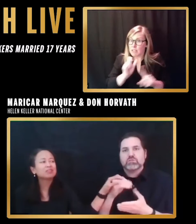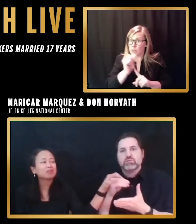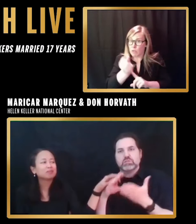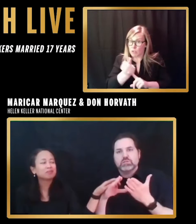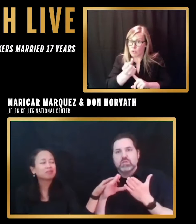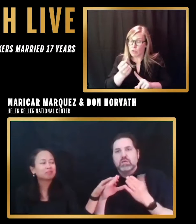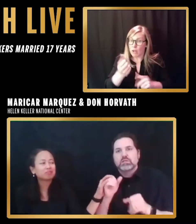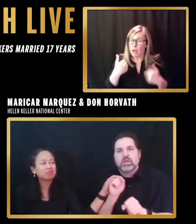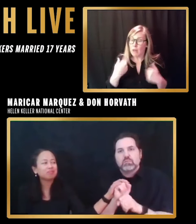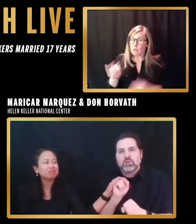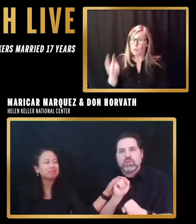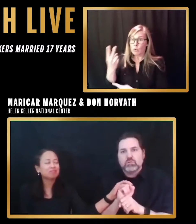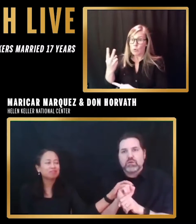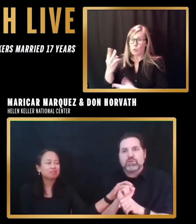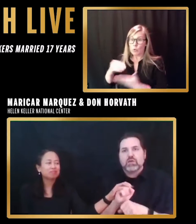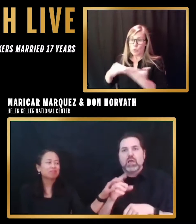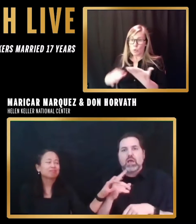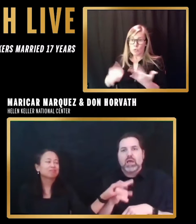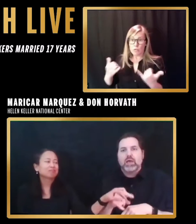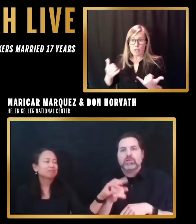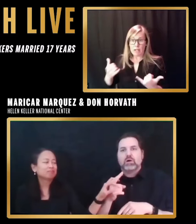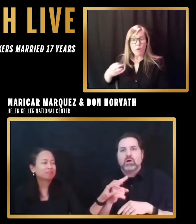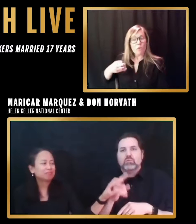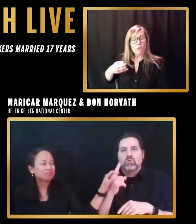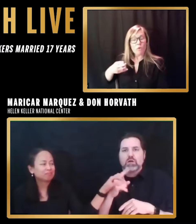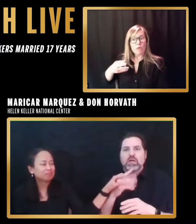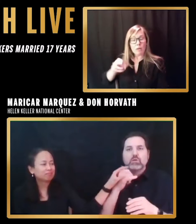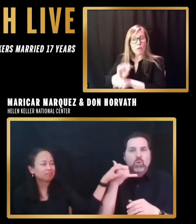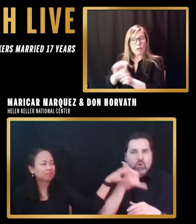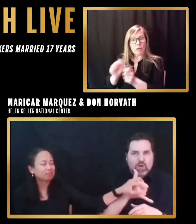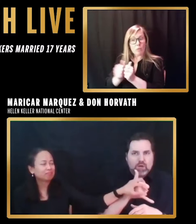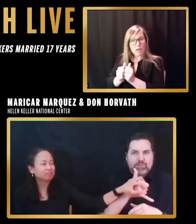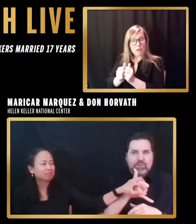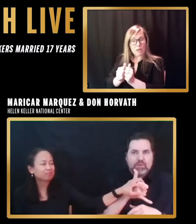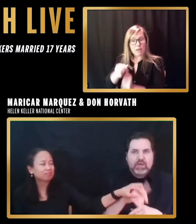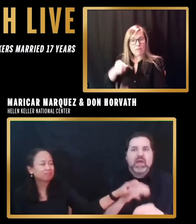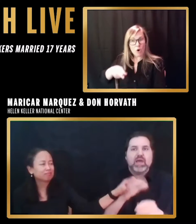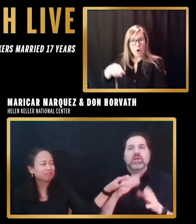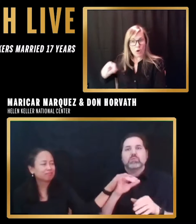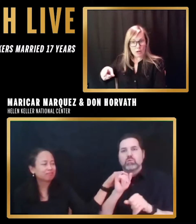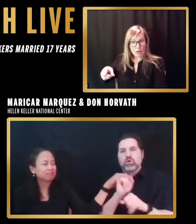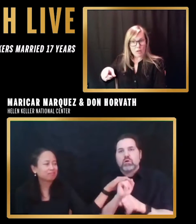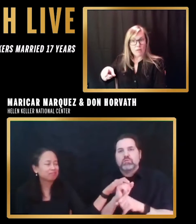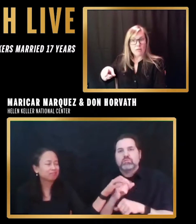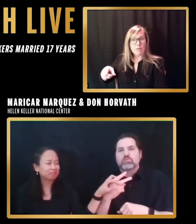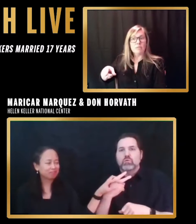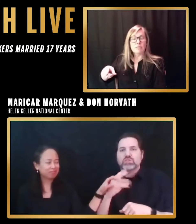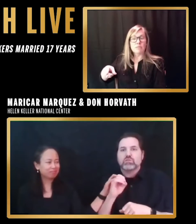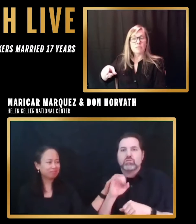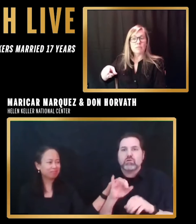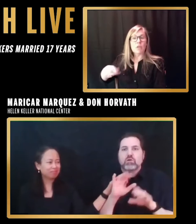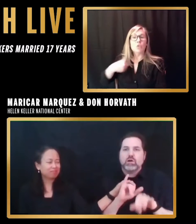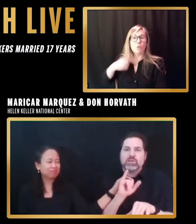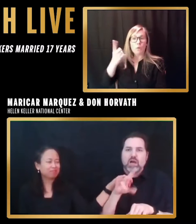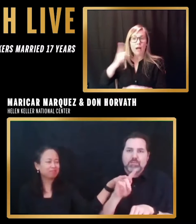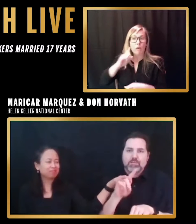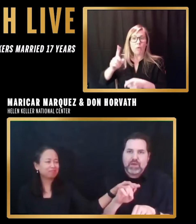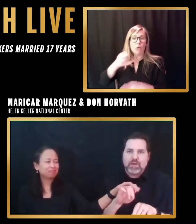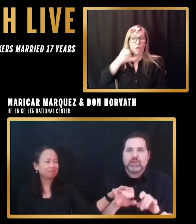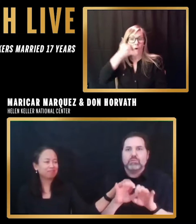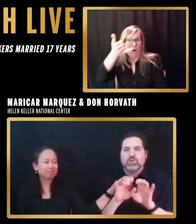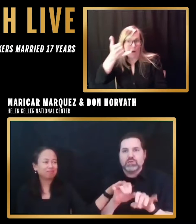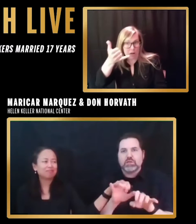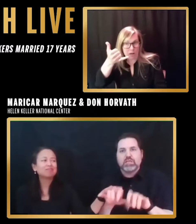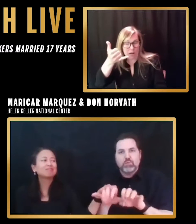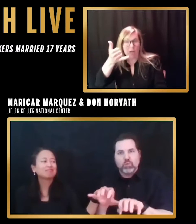hearing students that I'm working with, and one I call up, and then we work on a voiceover on the